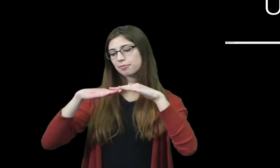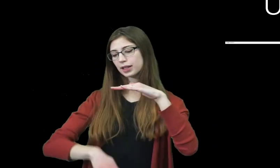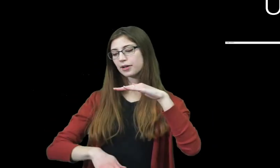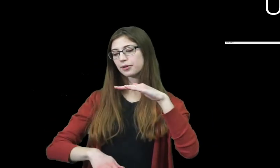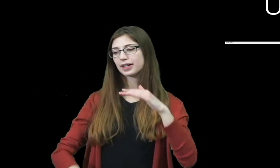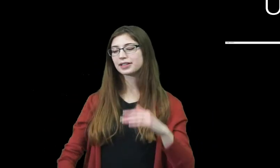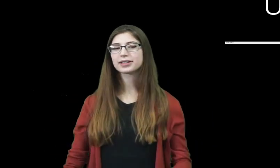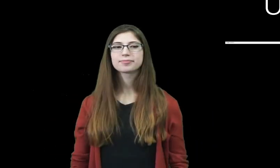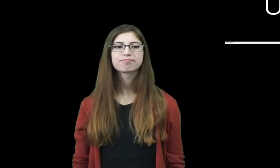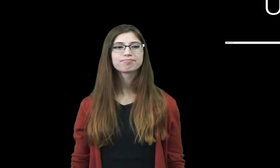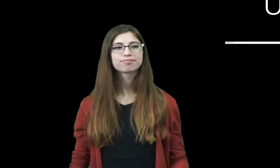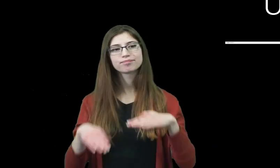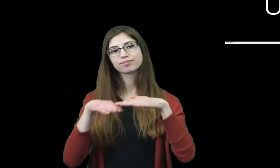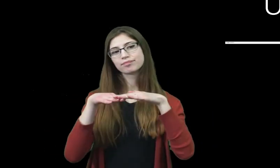Below or under.